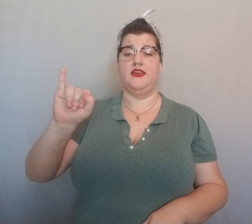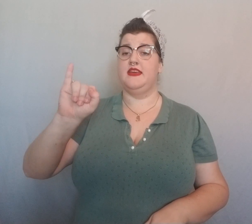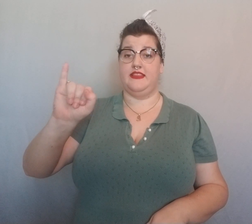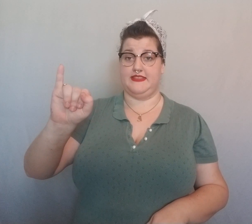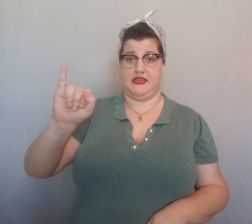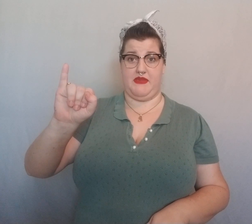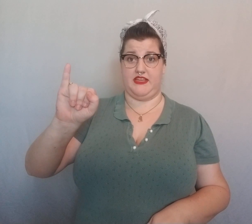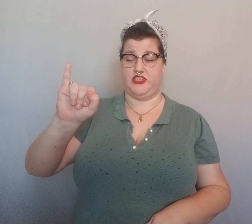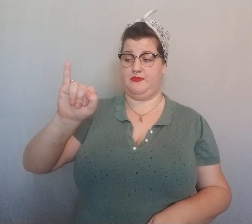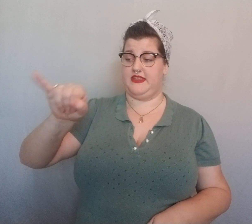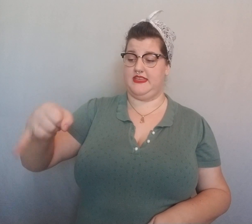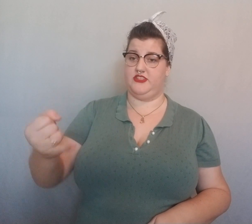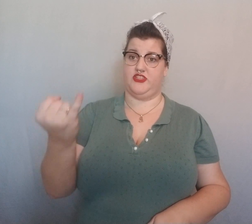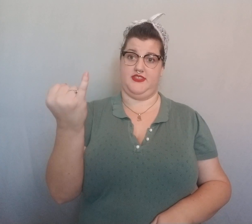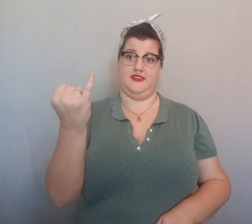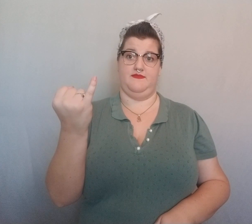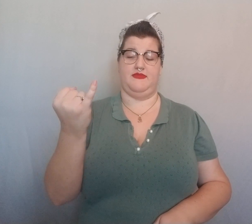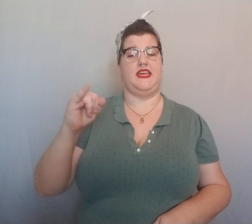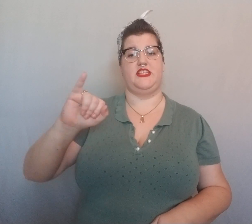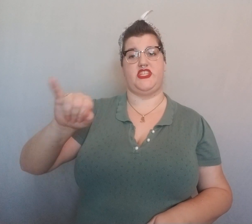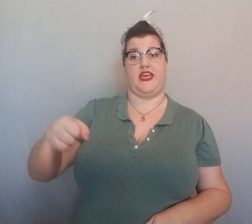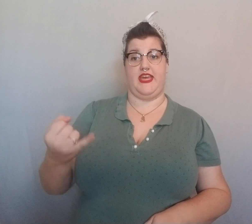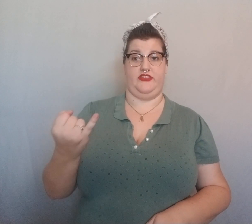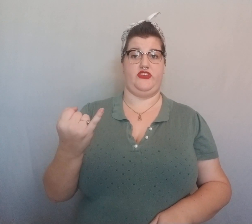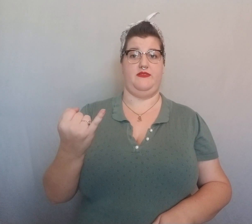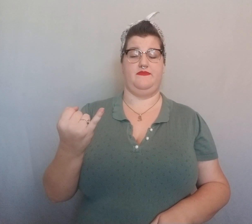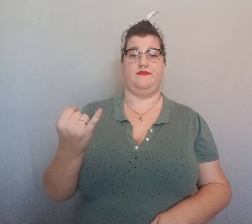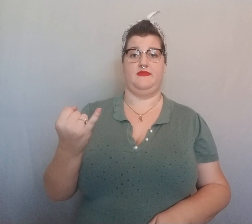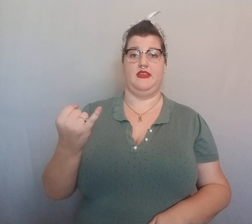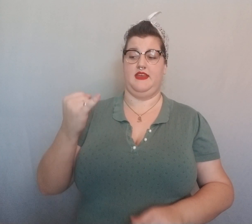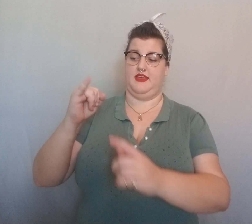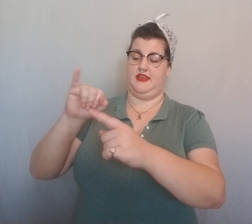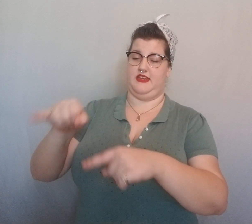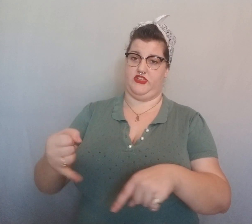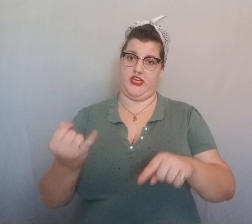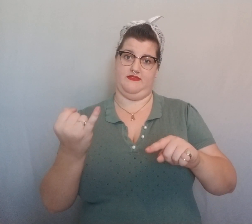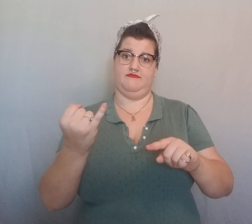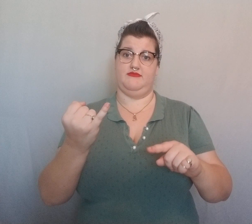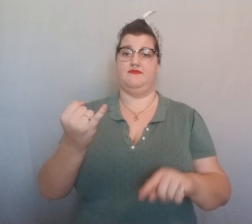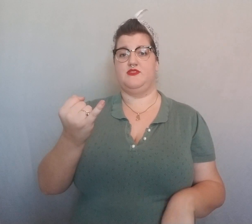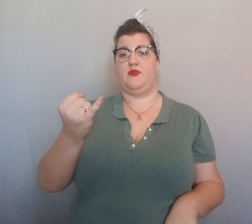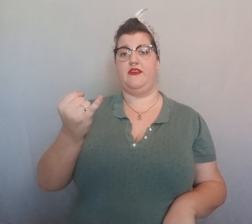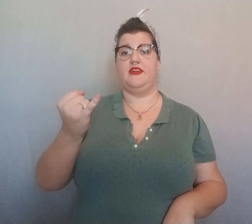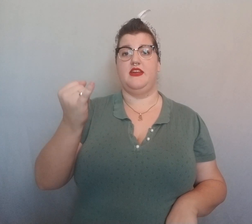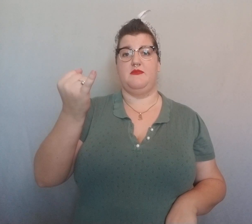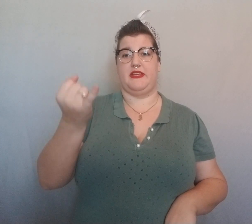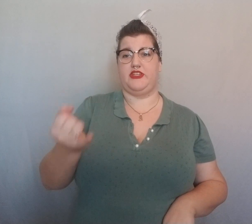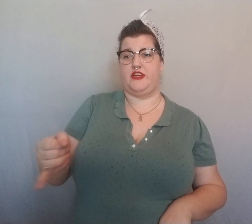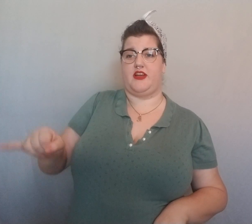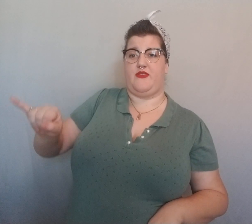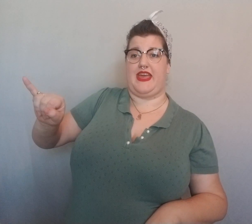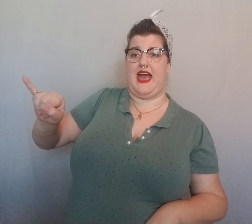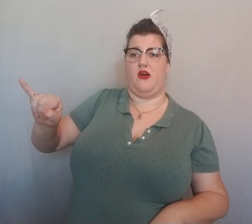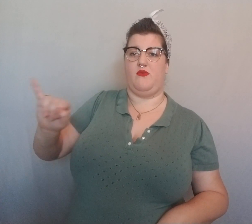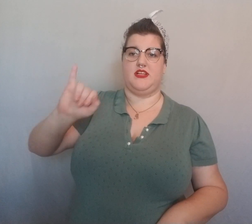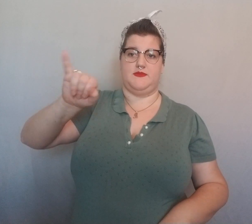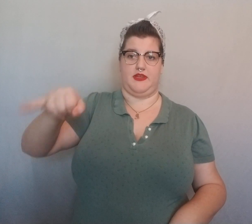the same hand shape like this, just in a J hand shape, in a J swerve. Make sure you're not going outwards, but